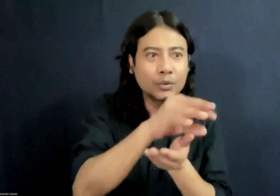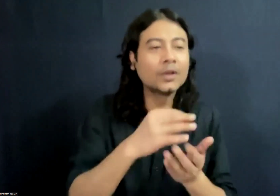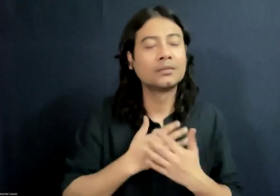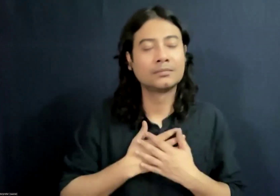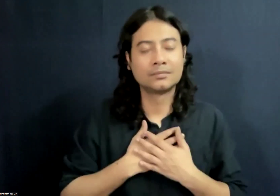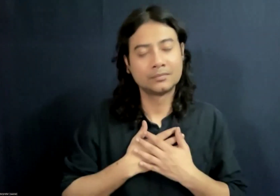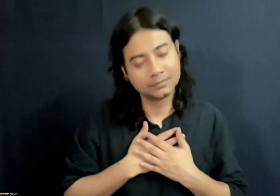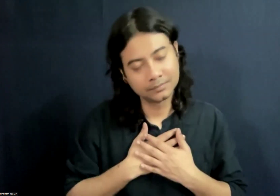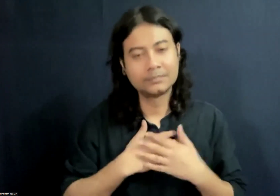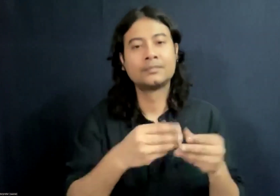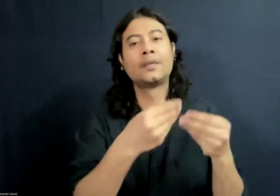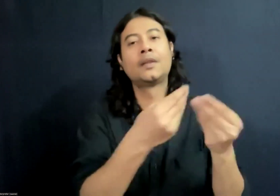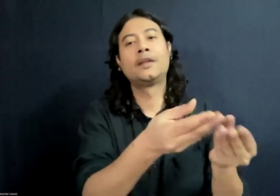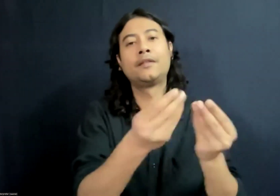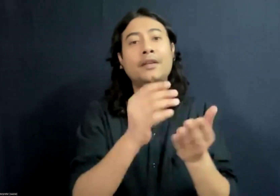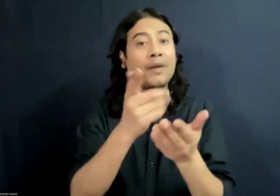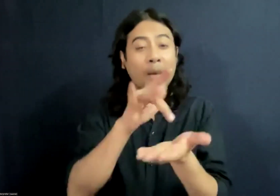charity.